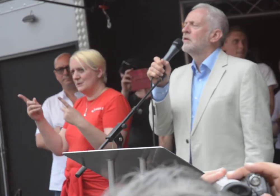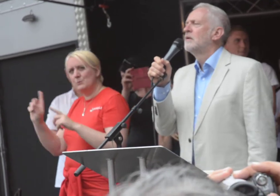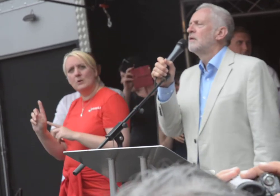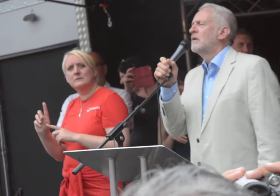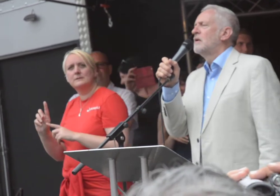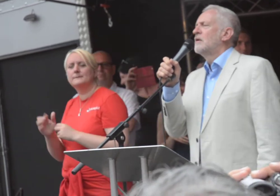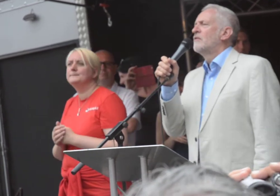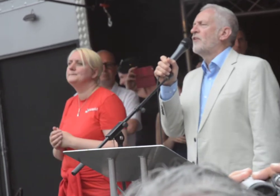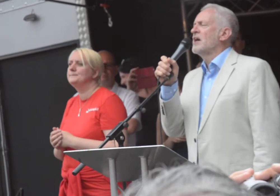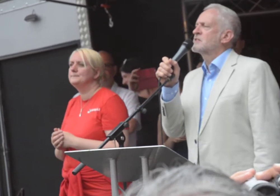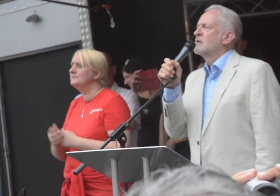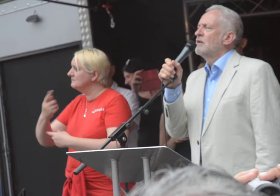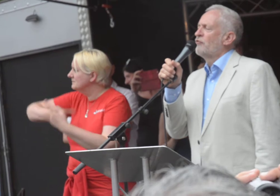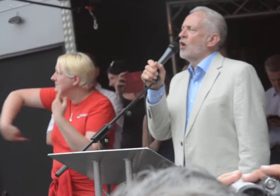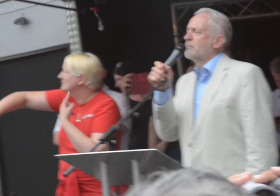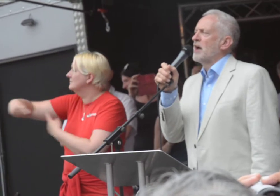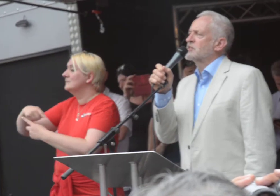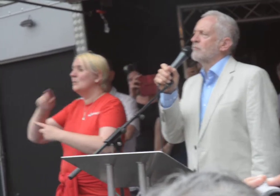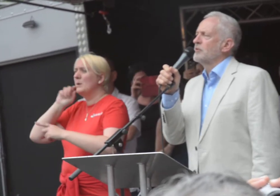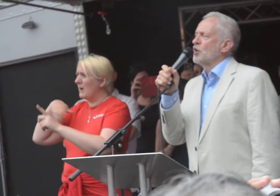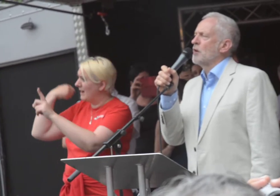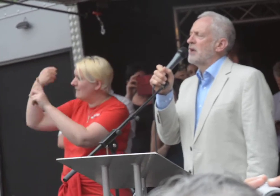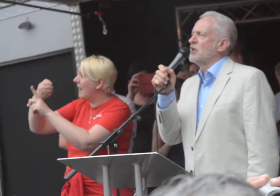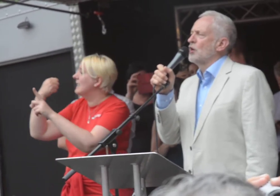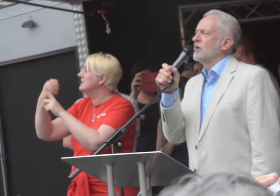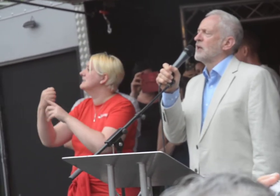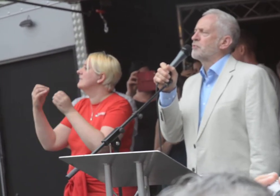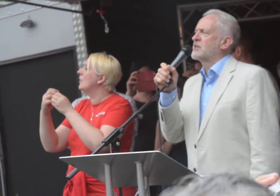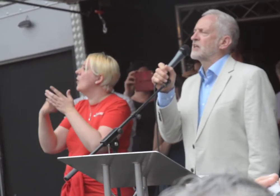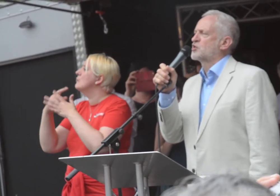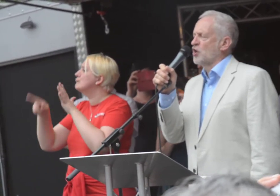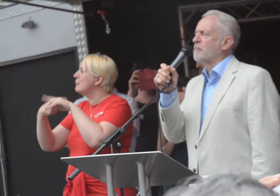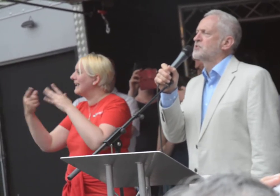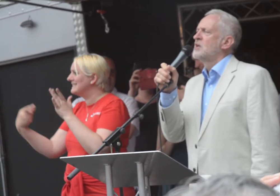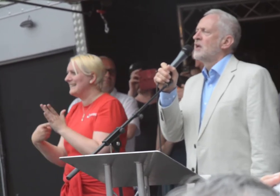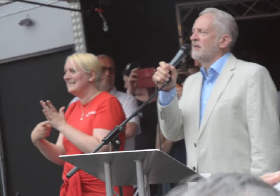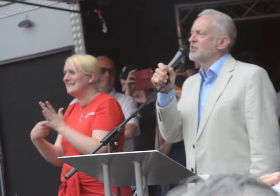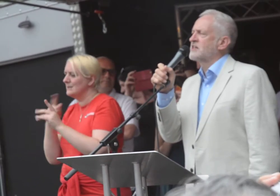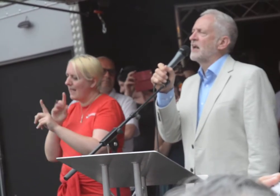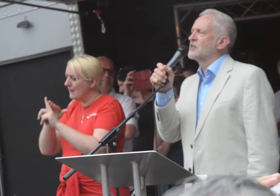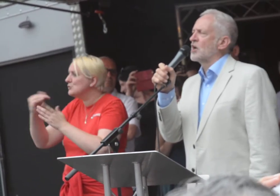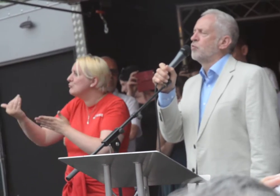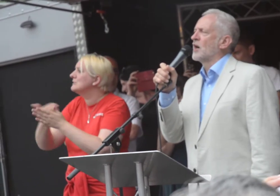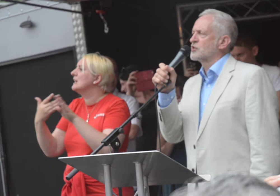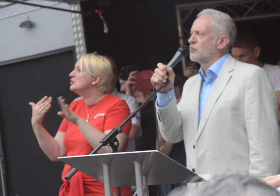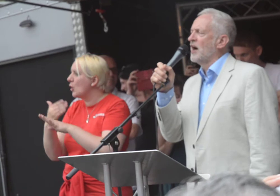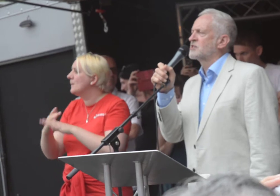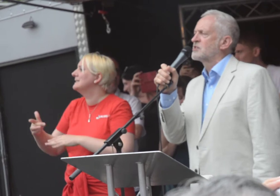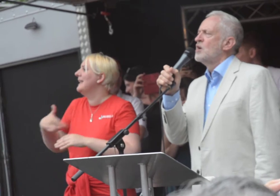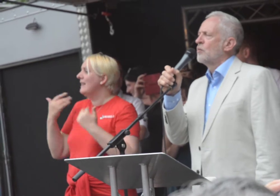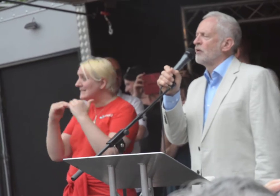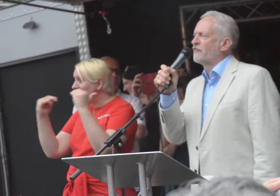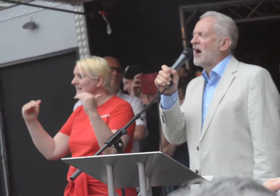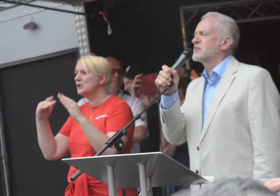will fight for a Brexit from the European Union that protects jobs, living standards and workers'